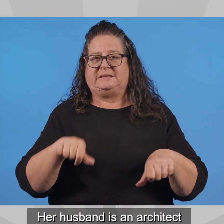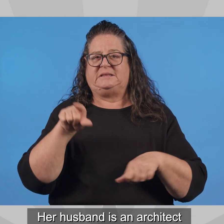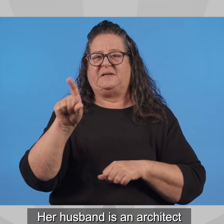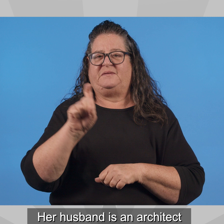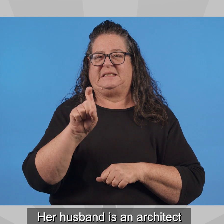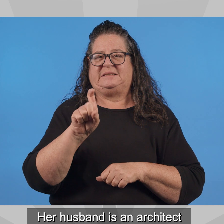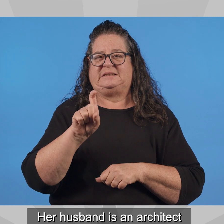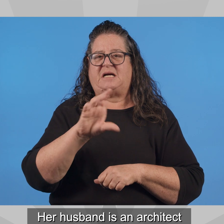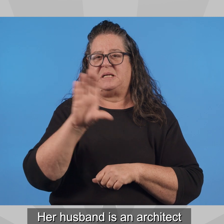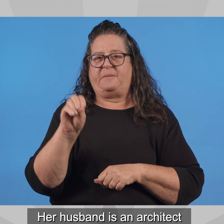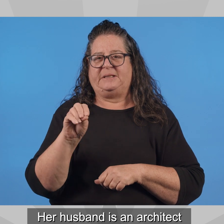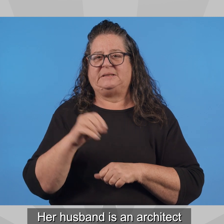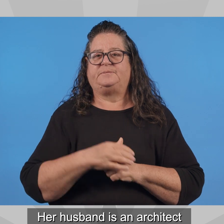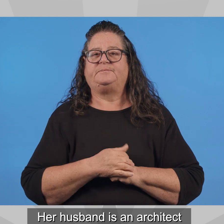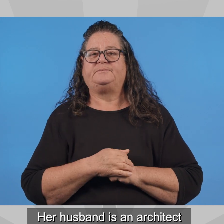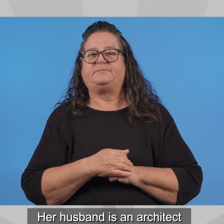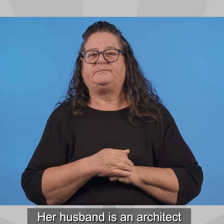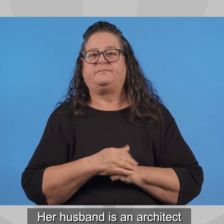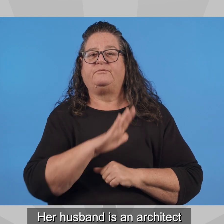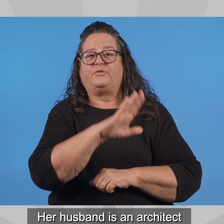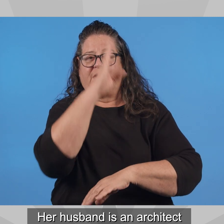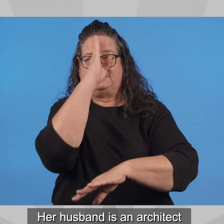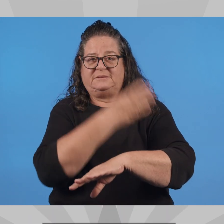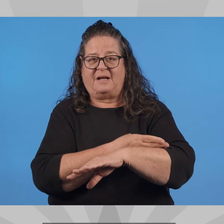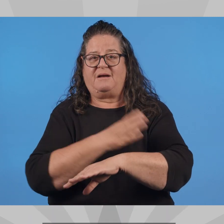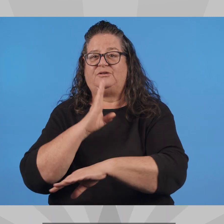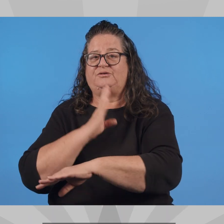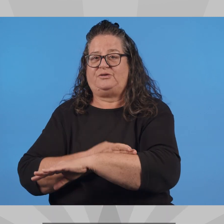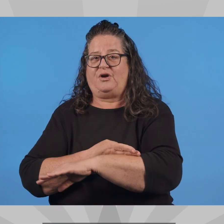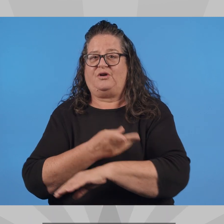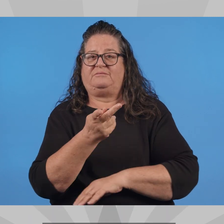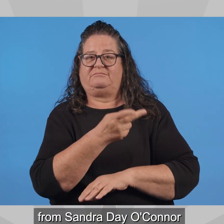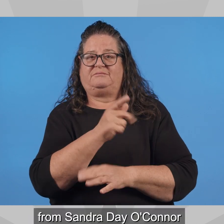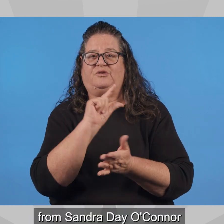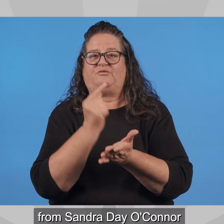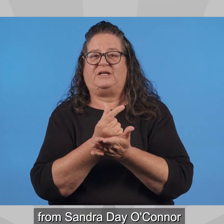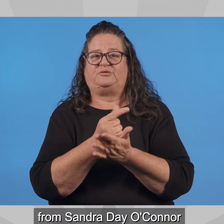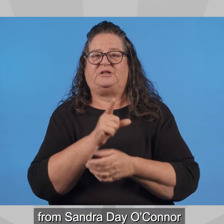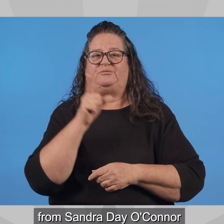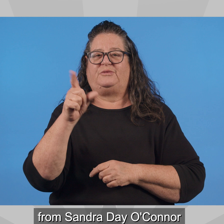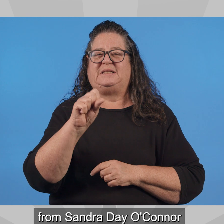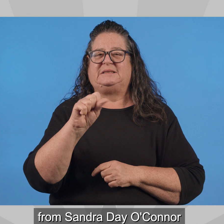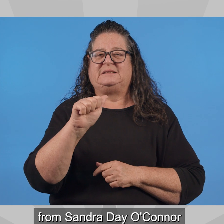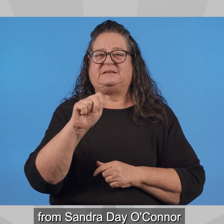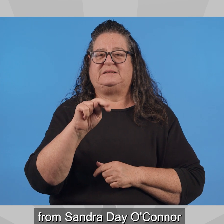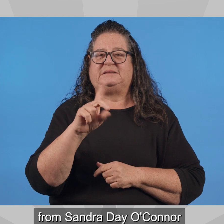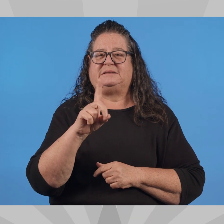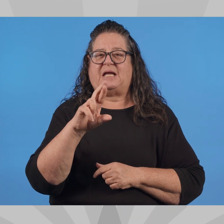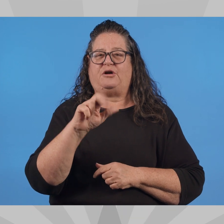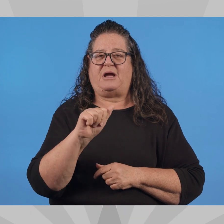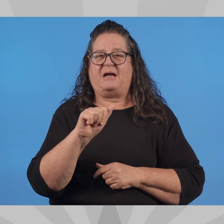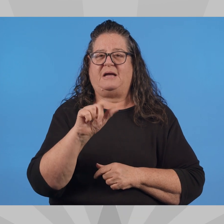Her husband is an architect in a Phoenix firm, and her son and daughter graduated from Sandra Day O'Connor High School